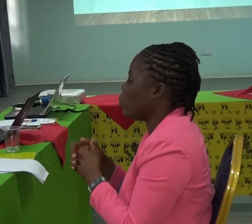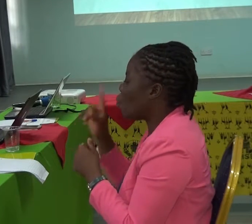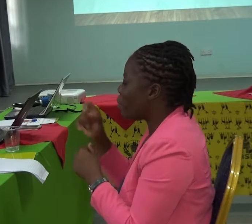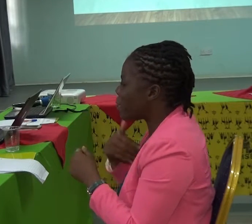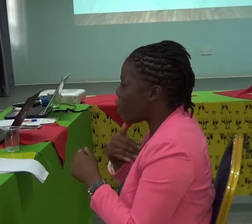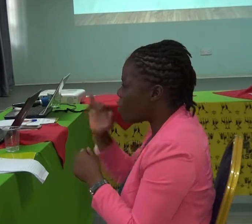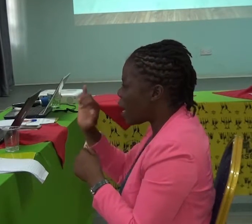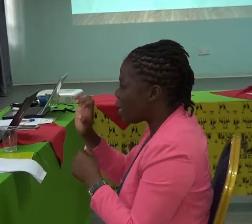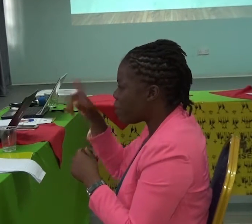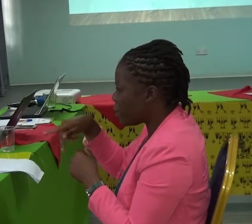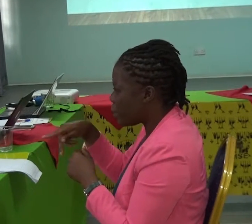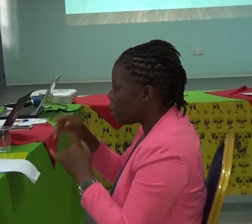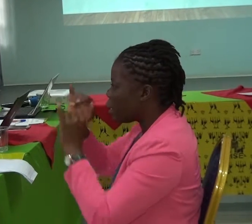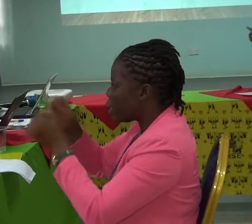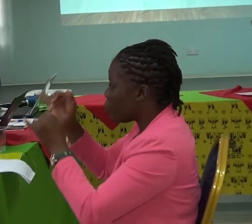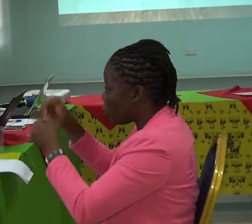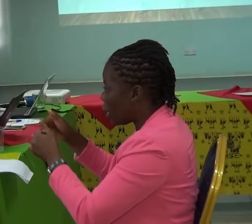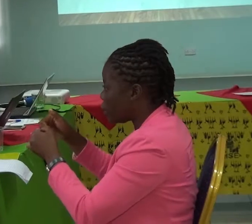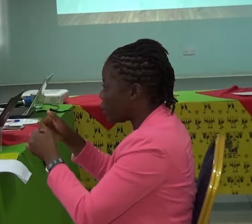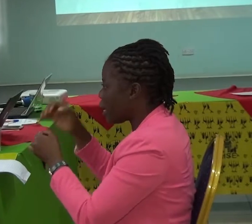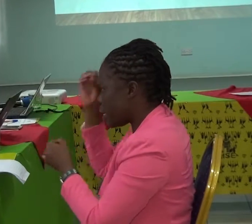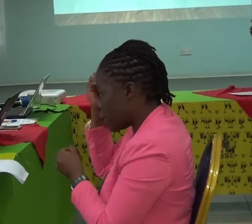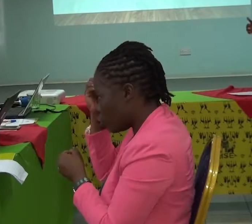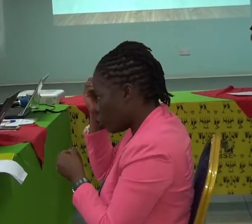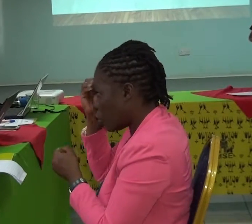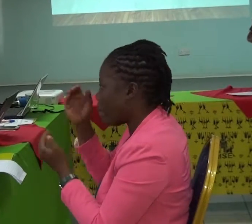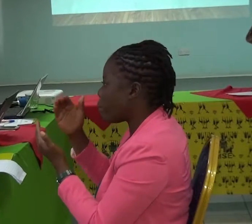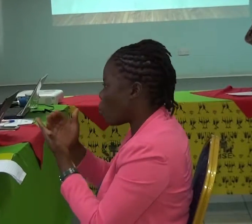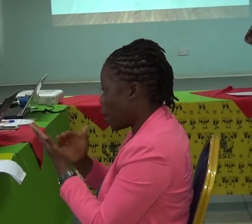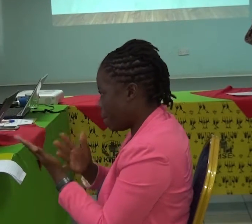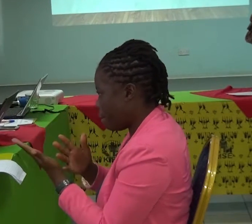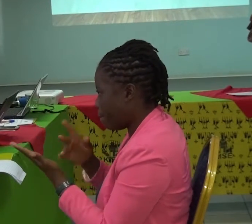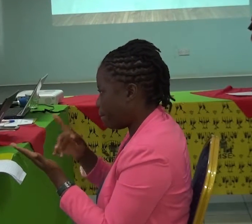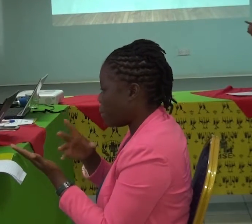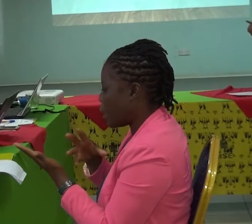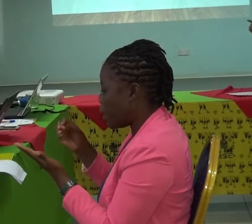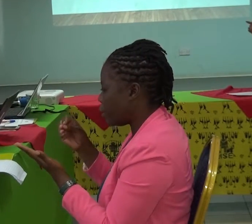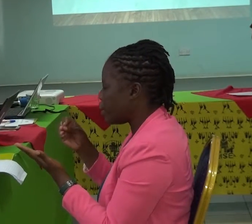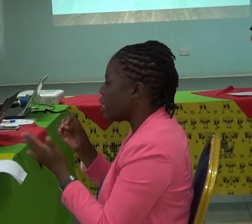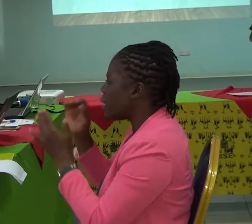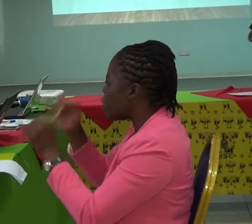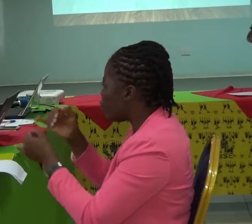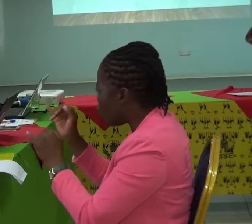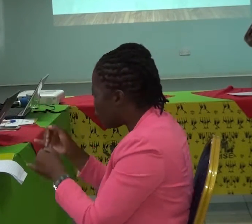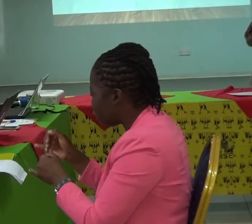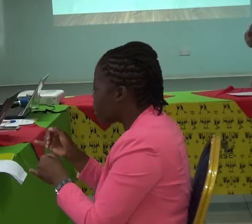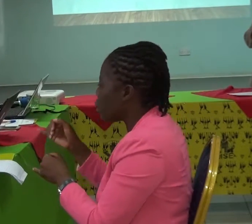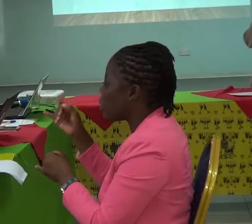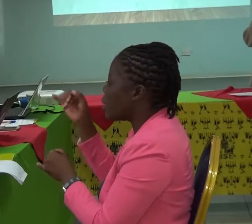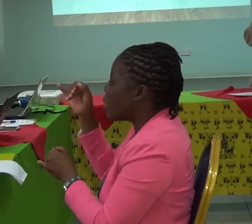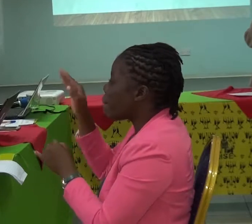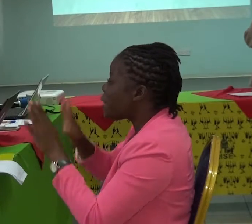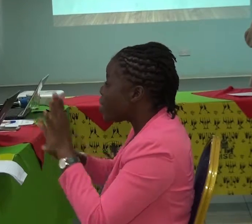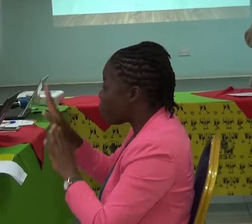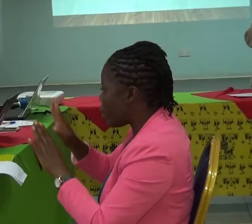IEP, individualized education program, and individualized behavior management program, part and parcel of our